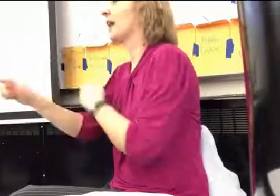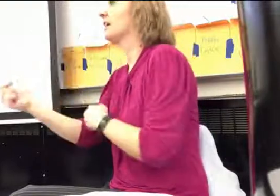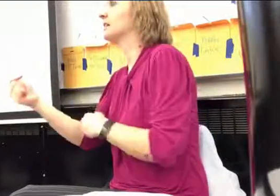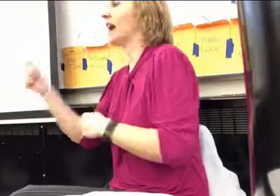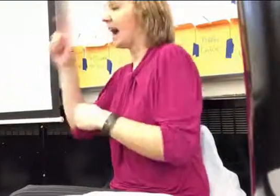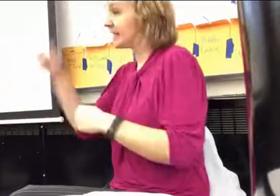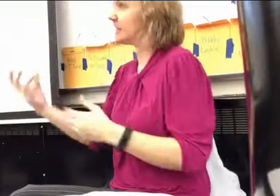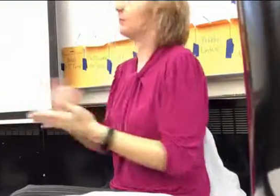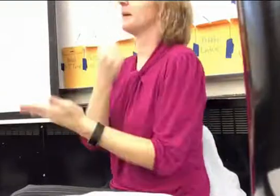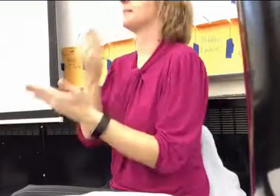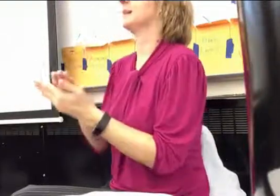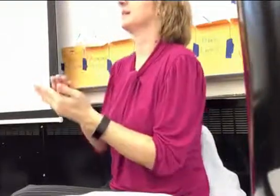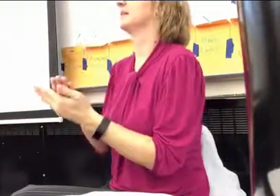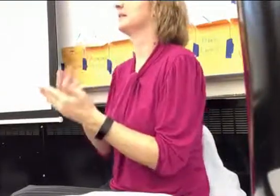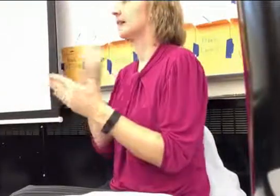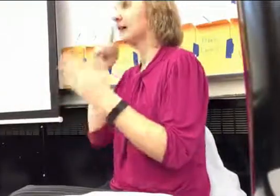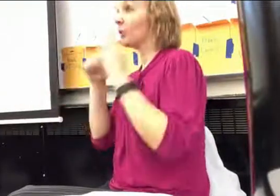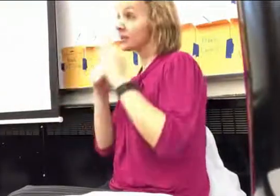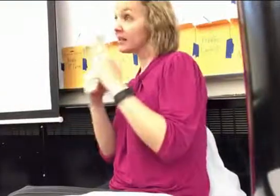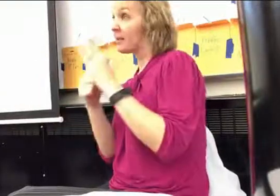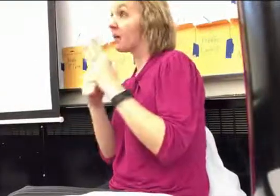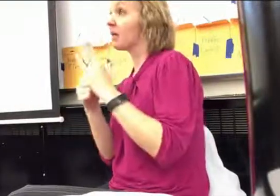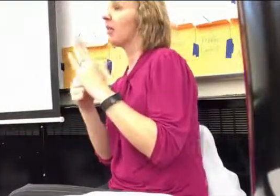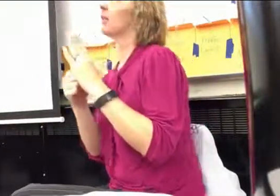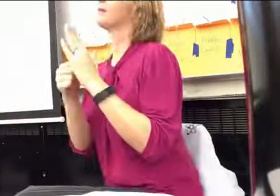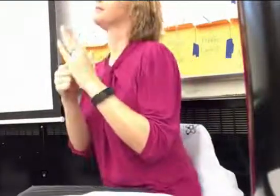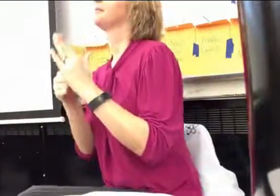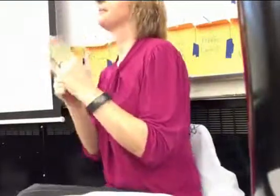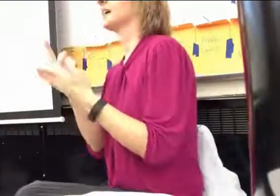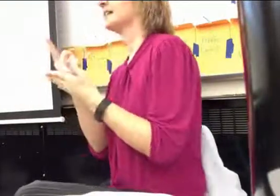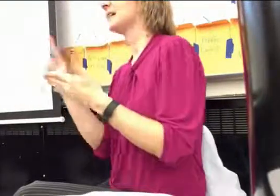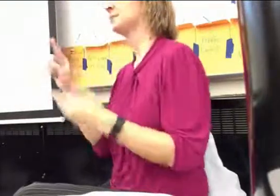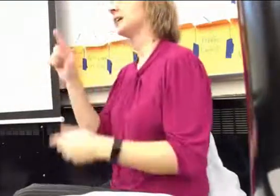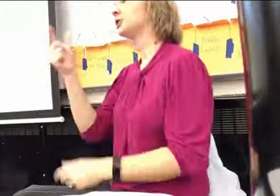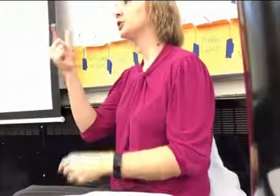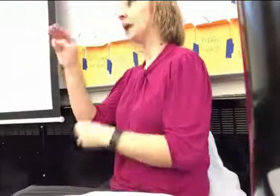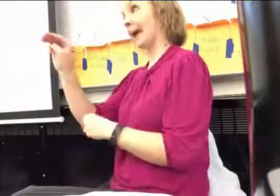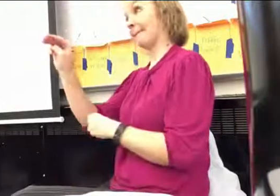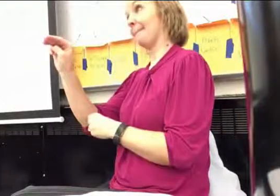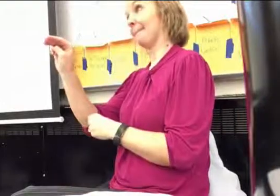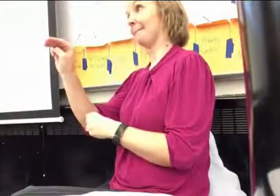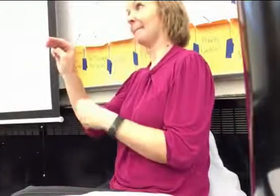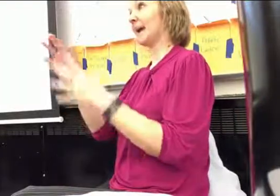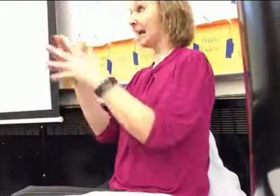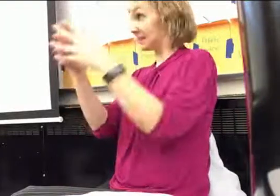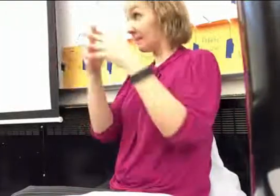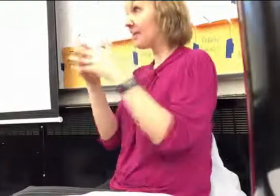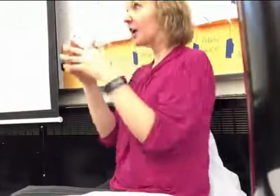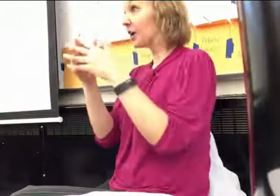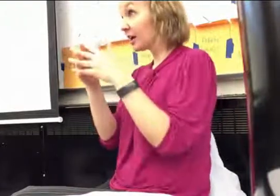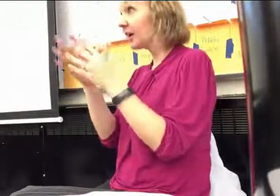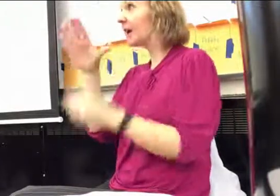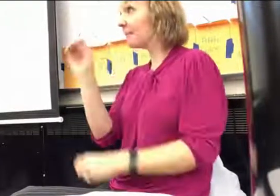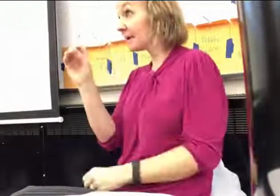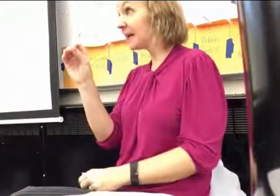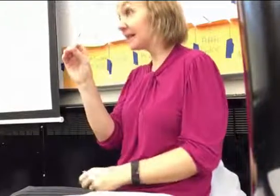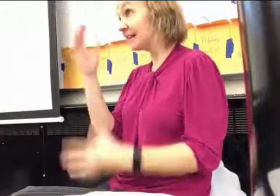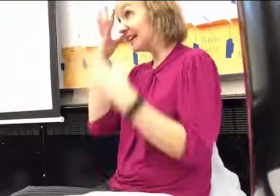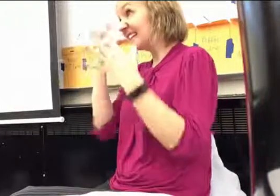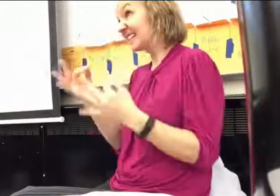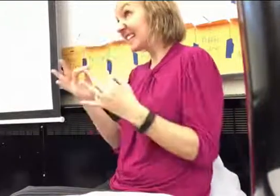money. So, for example, last week, GM, which is an American-made company, decided that they were going to